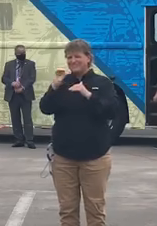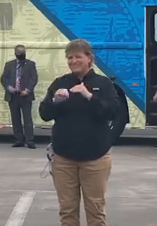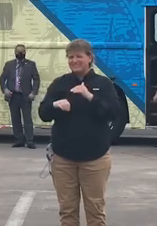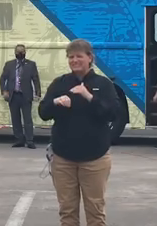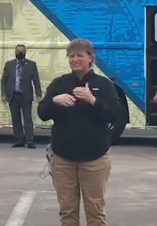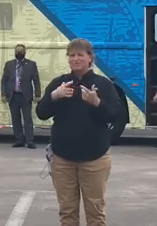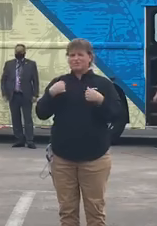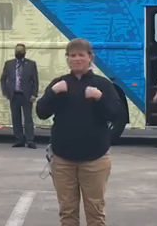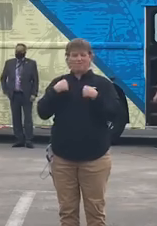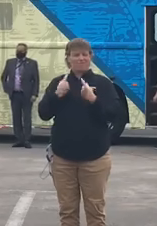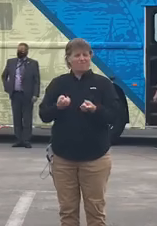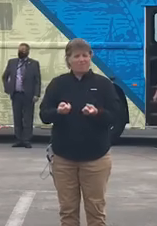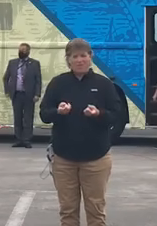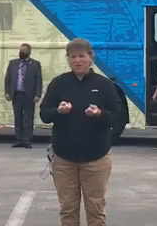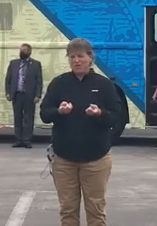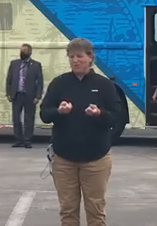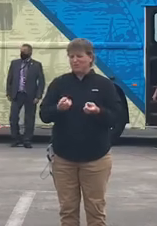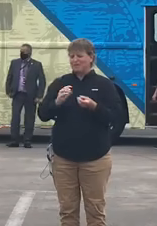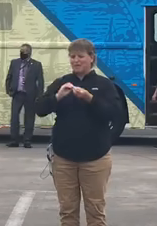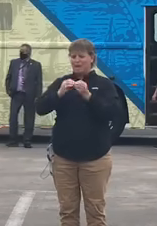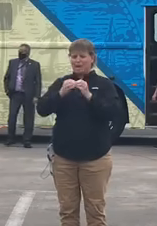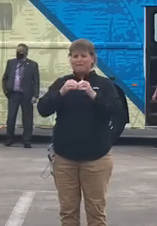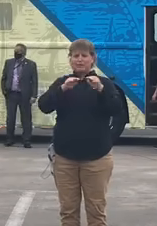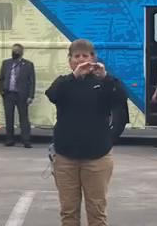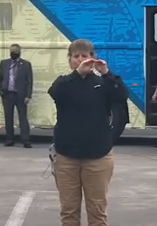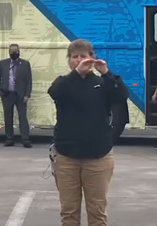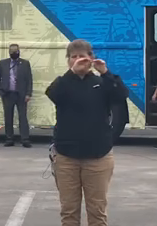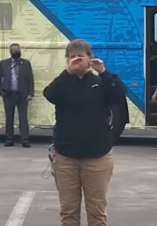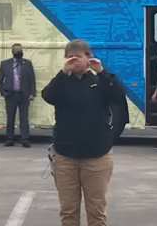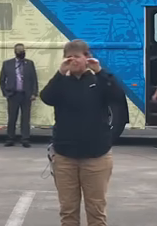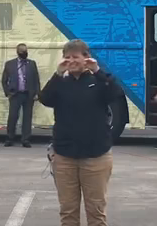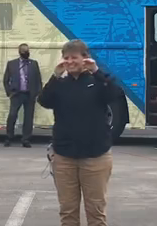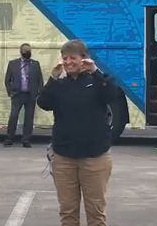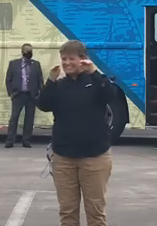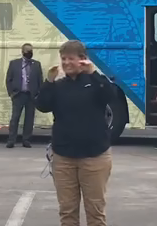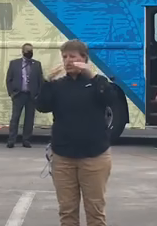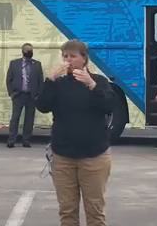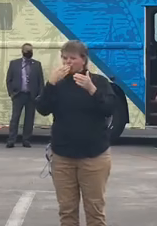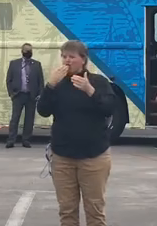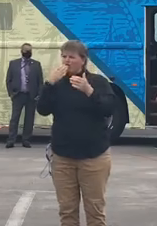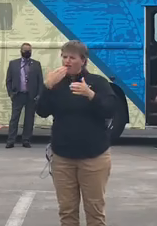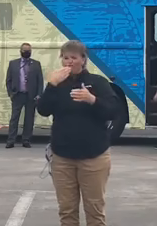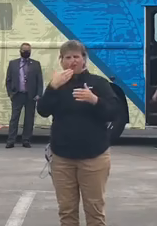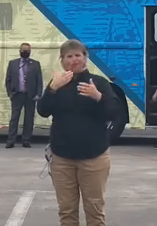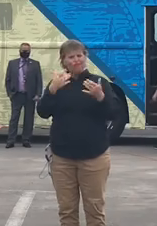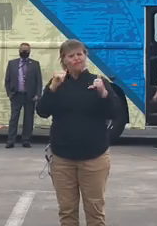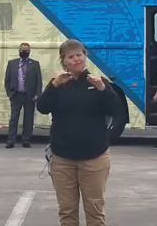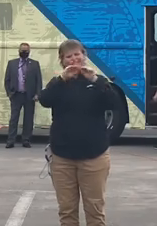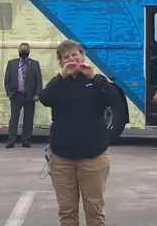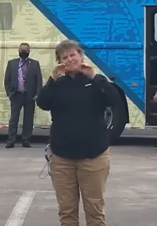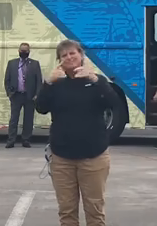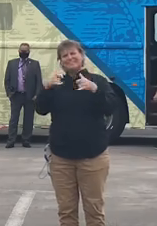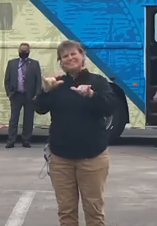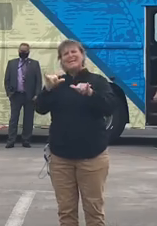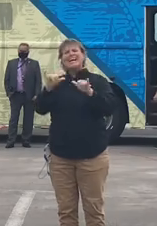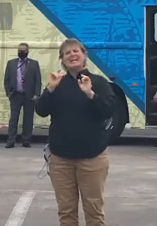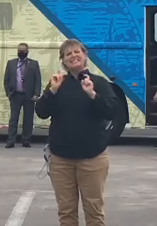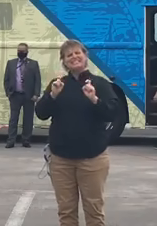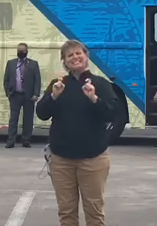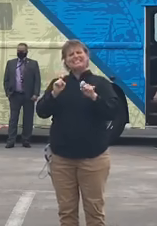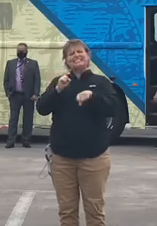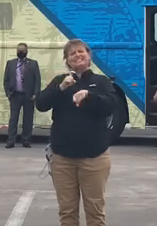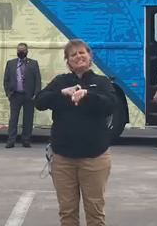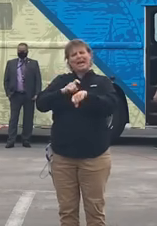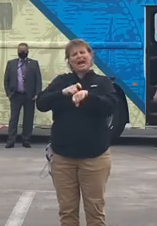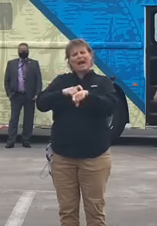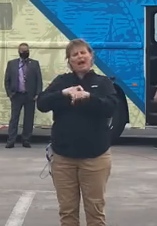these counties. We want to be safe about it. We want to be smart, and it is going to be a step-by-step process. It's not just flipping a switch. But